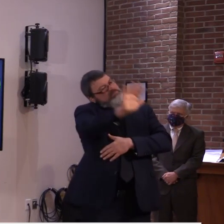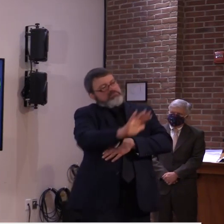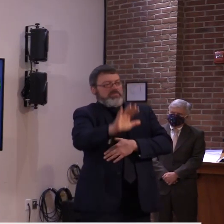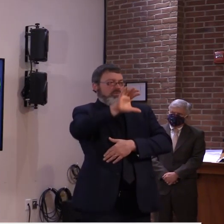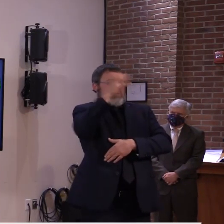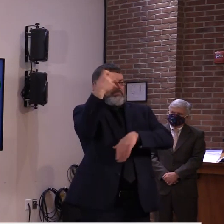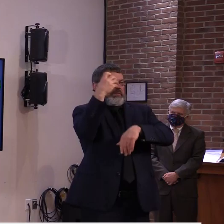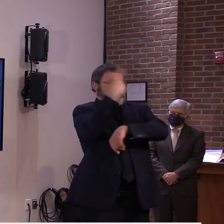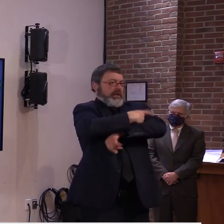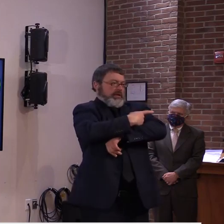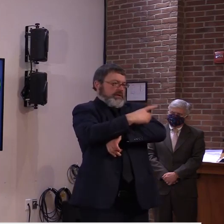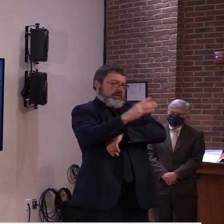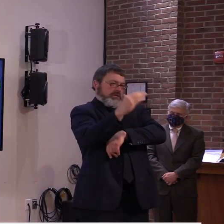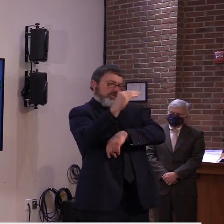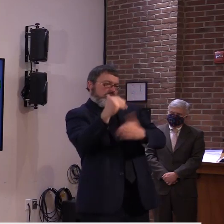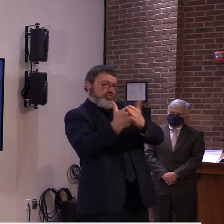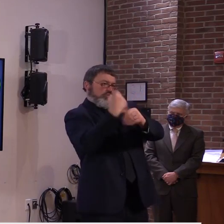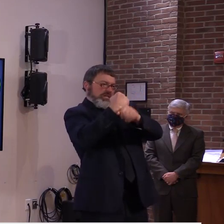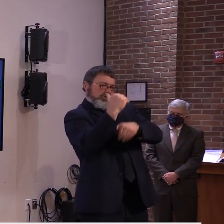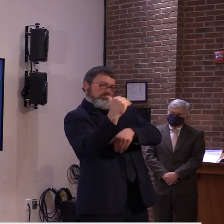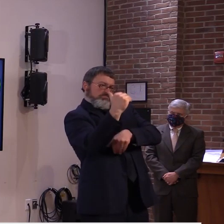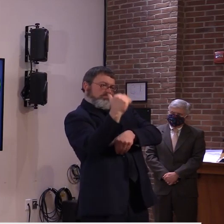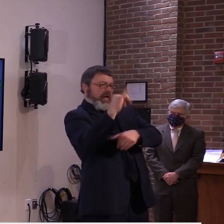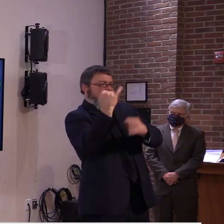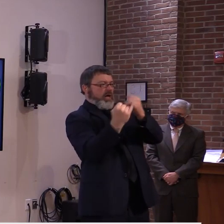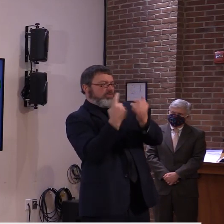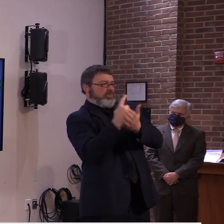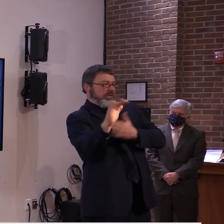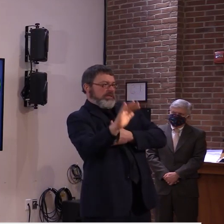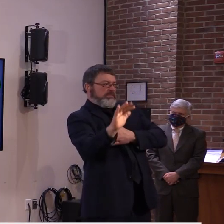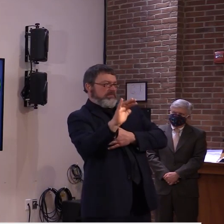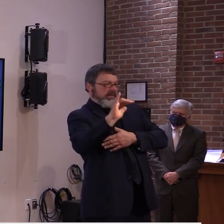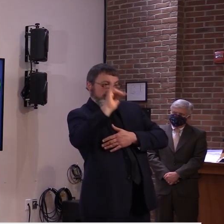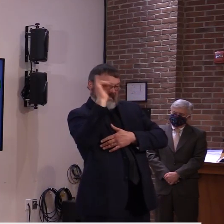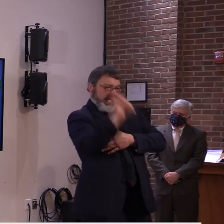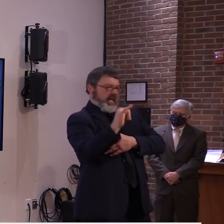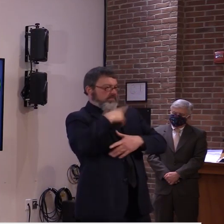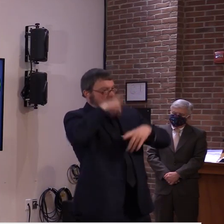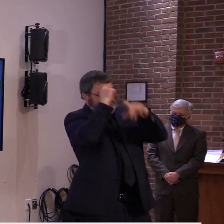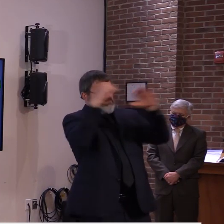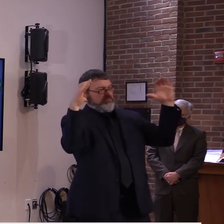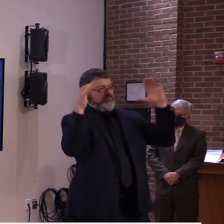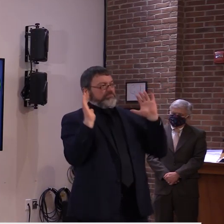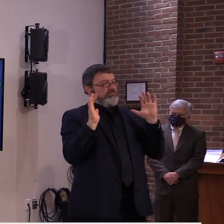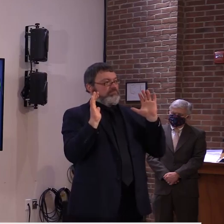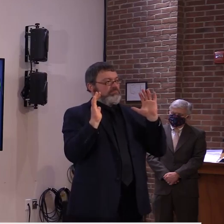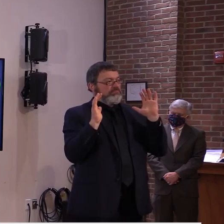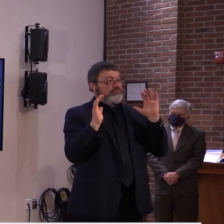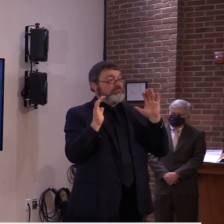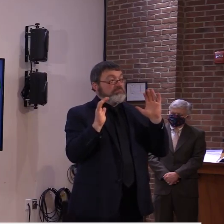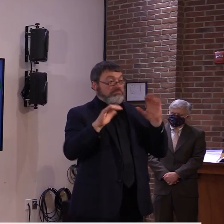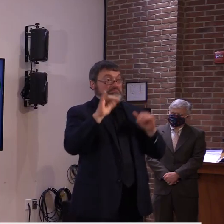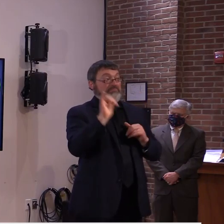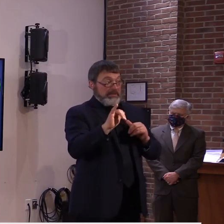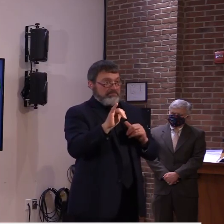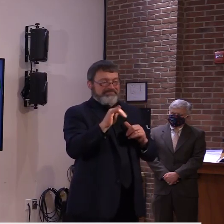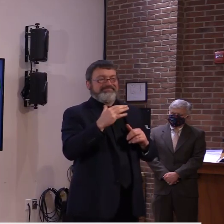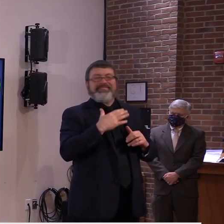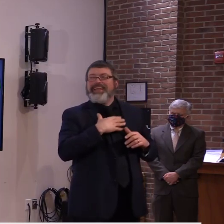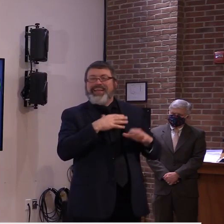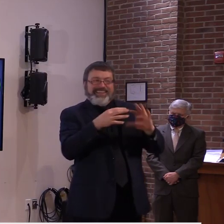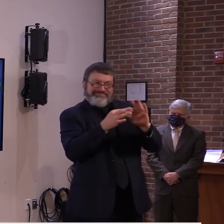that, you know, process of them actually getting it into the arms of residents in the best case scenario would be around